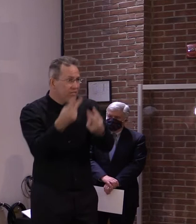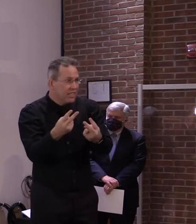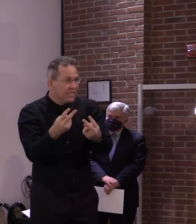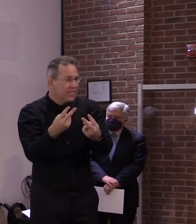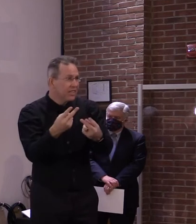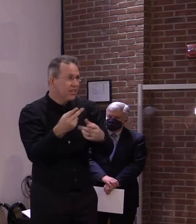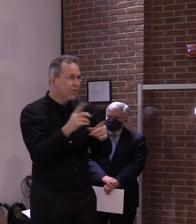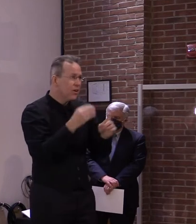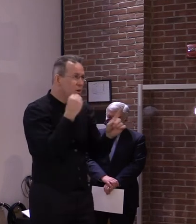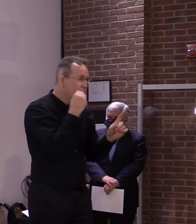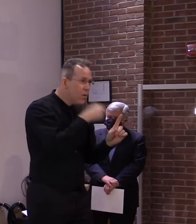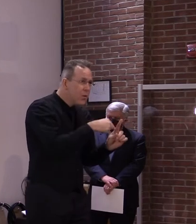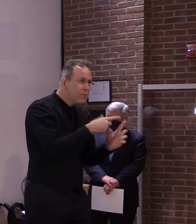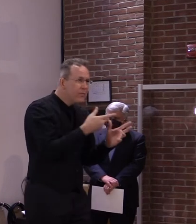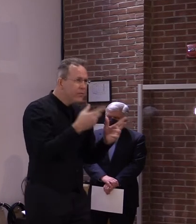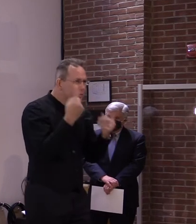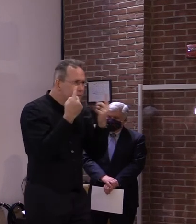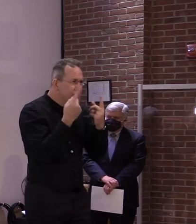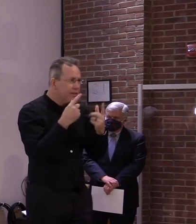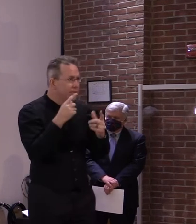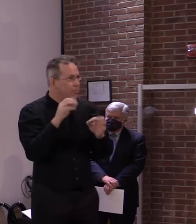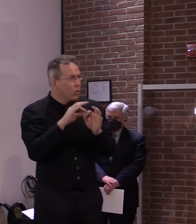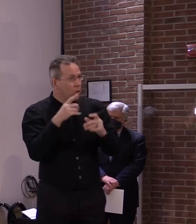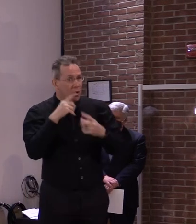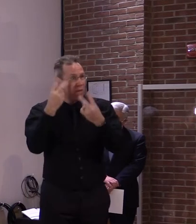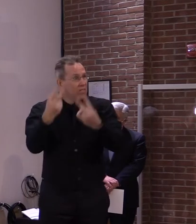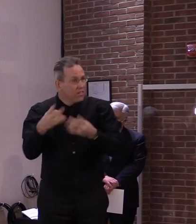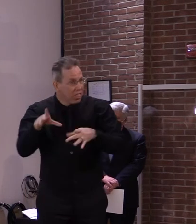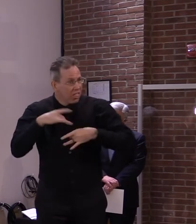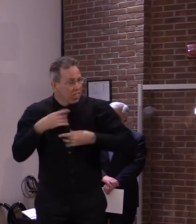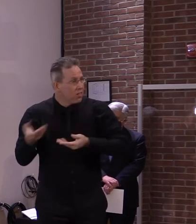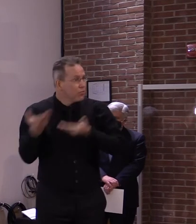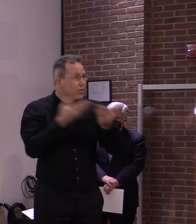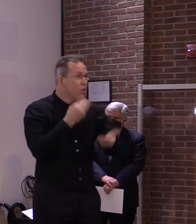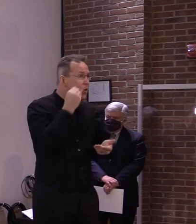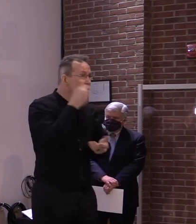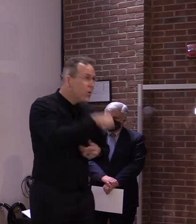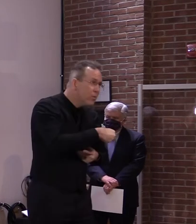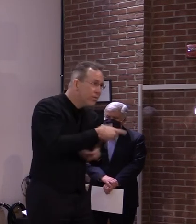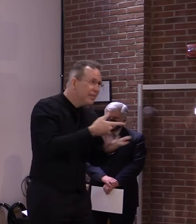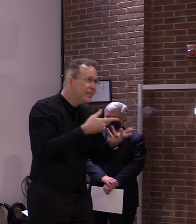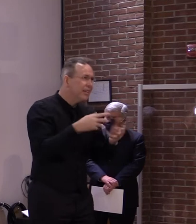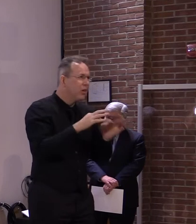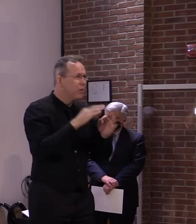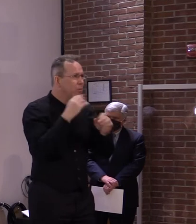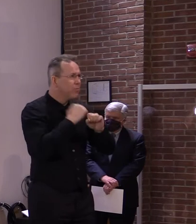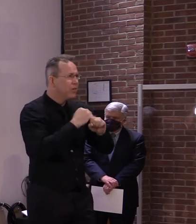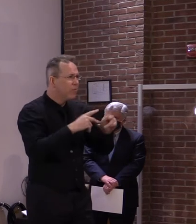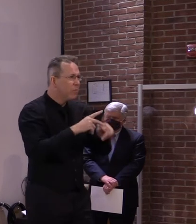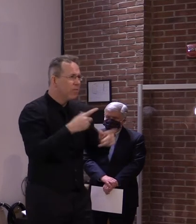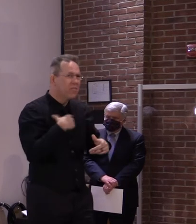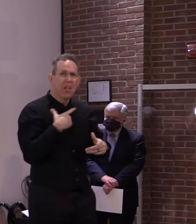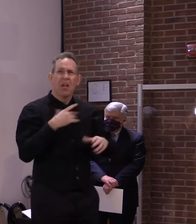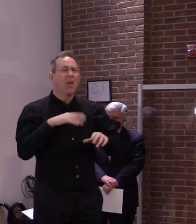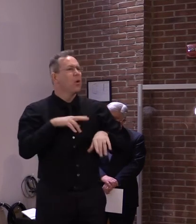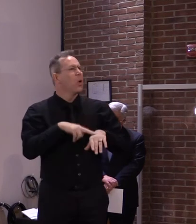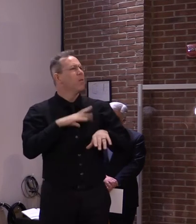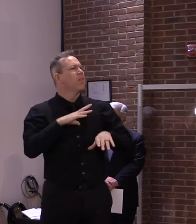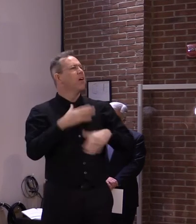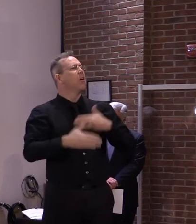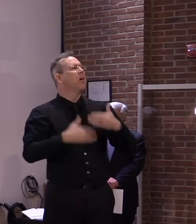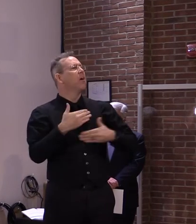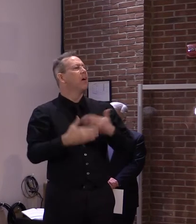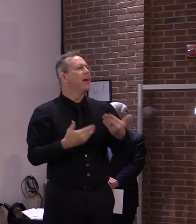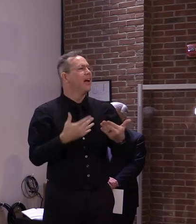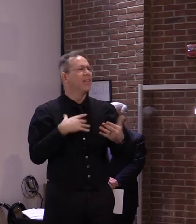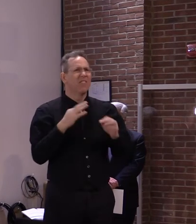a lot about and we want to get them back into some sort of normalcy as quick as possible because they have had their vaccines